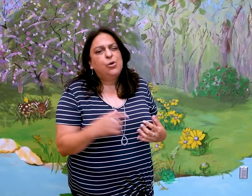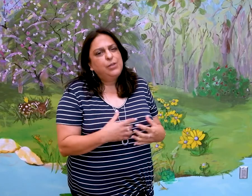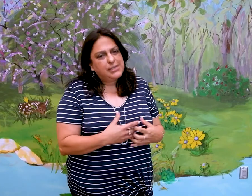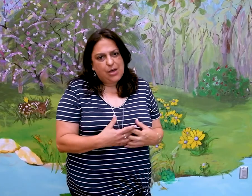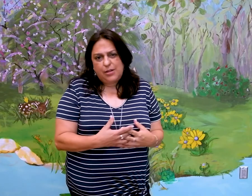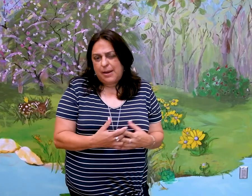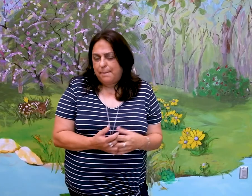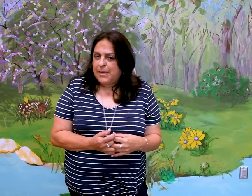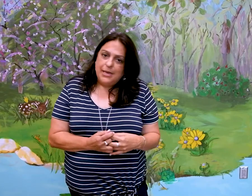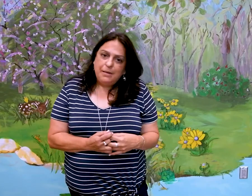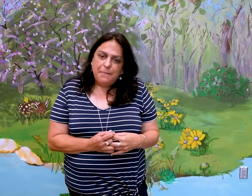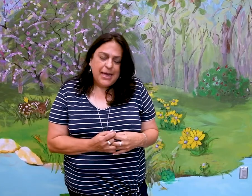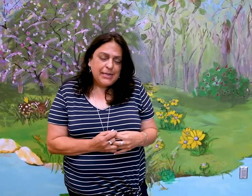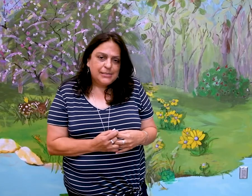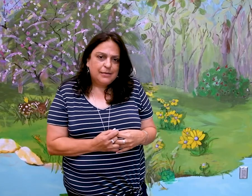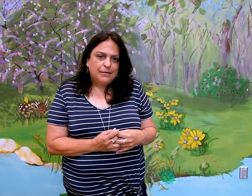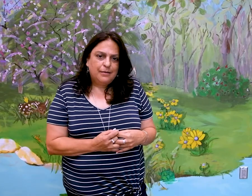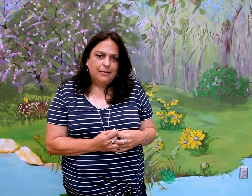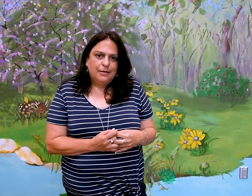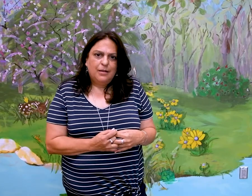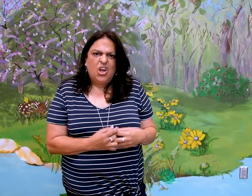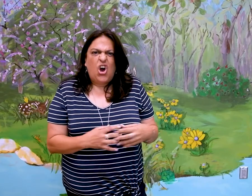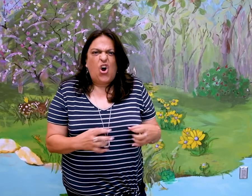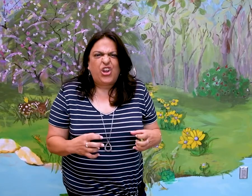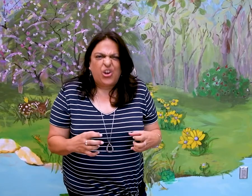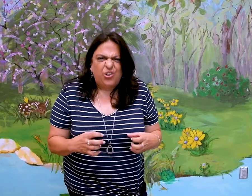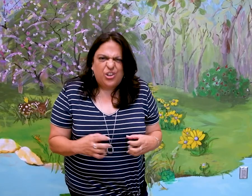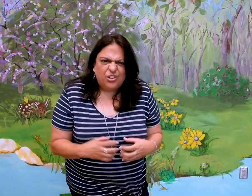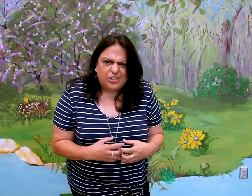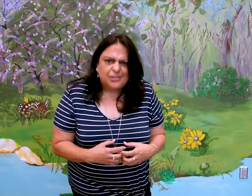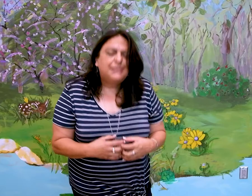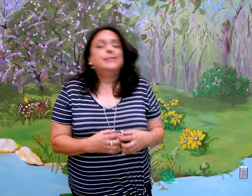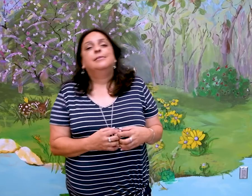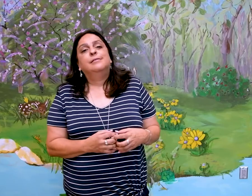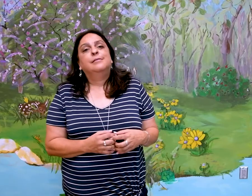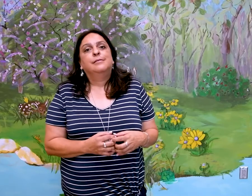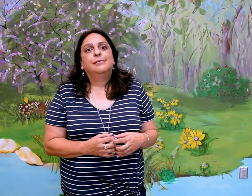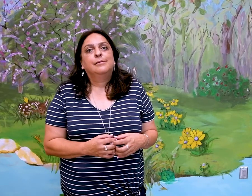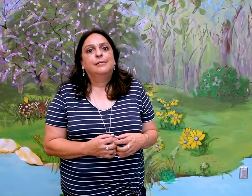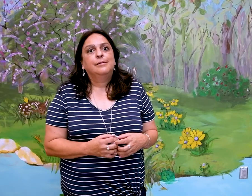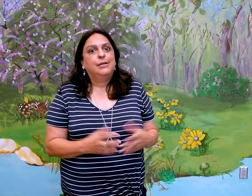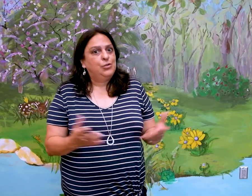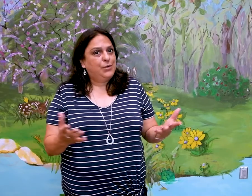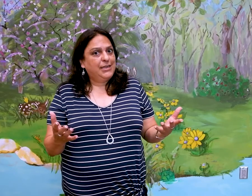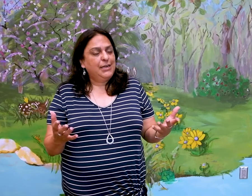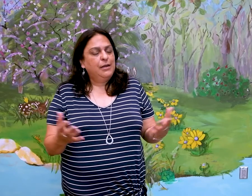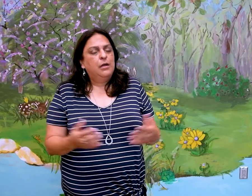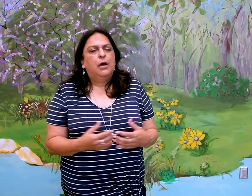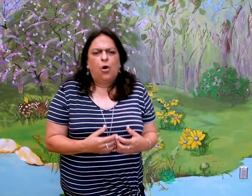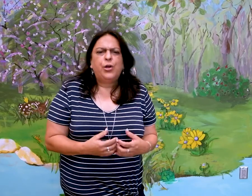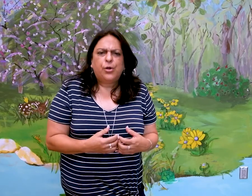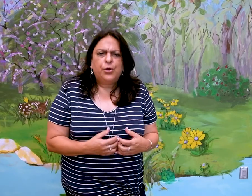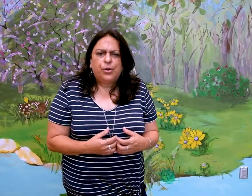the sound that a piggy makes? Oink, oink, oink, oink. Can you do it again? Oink, oink, oink,